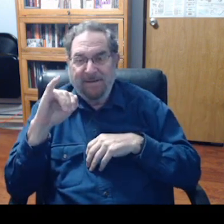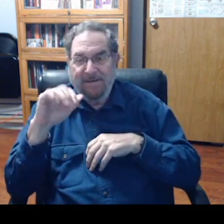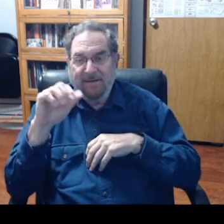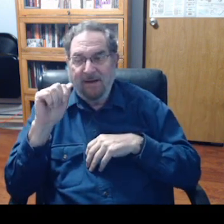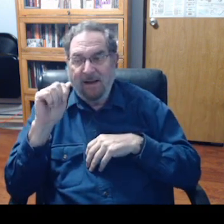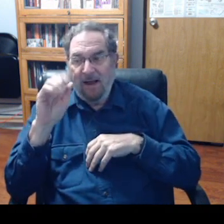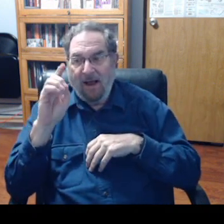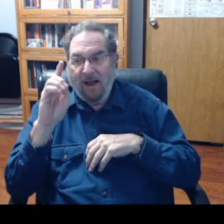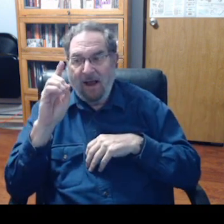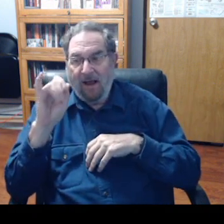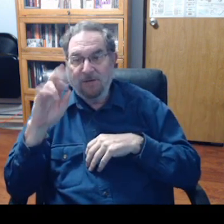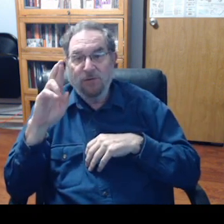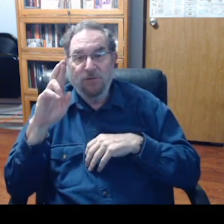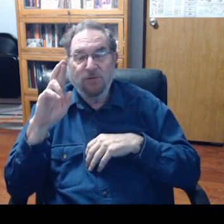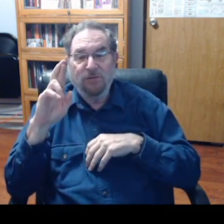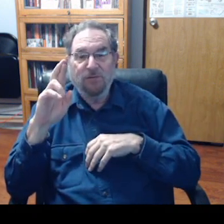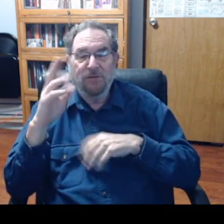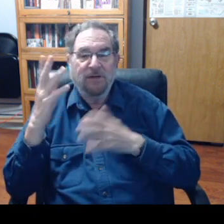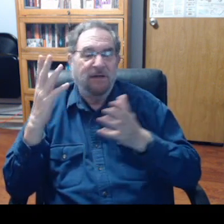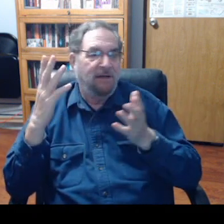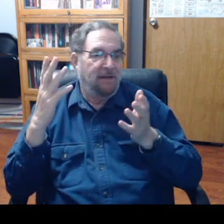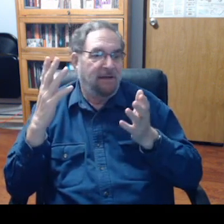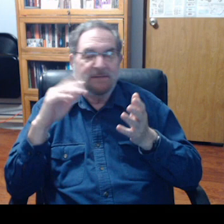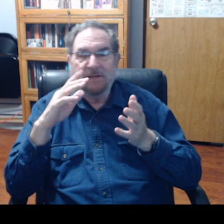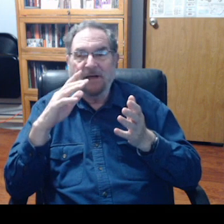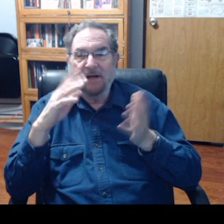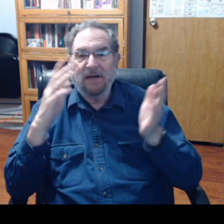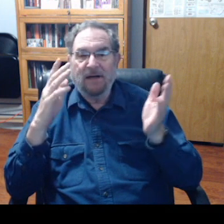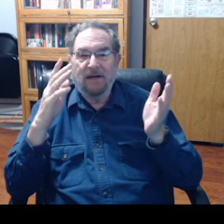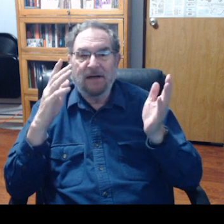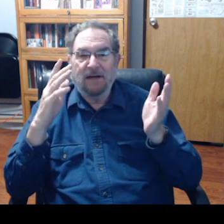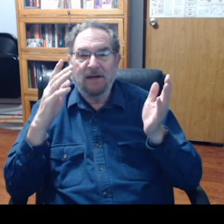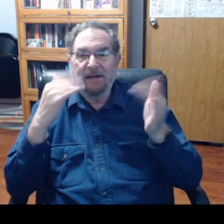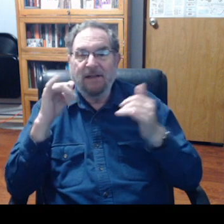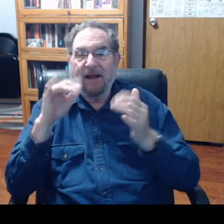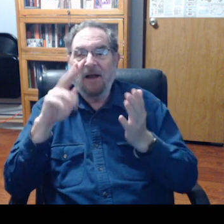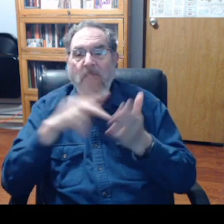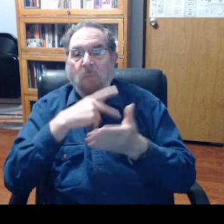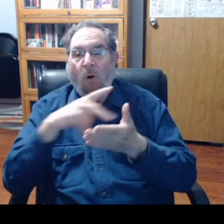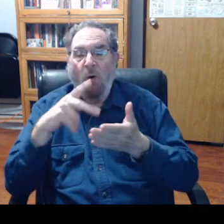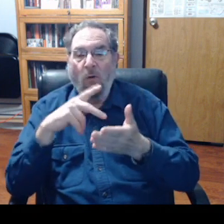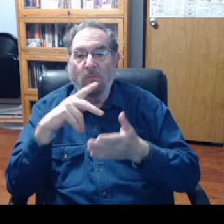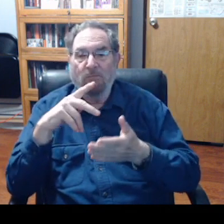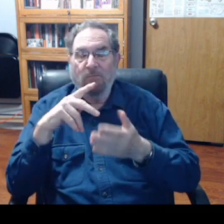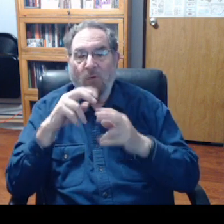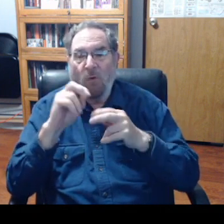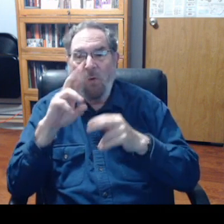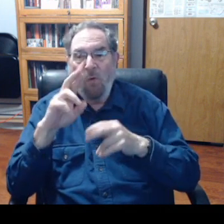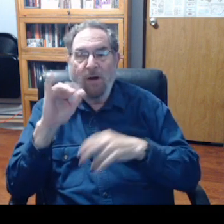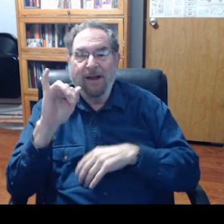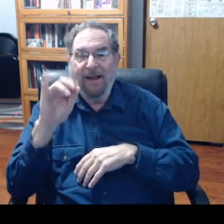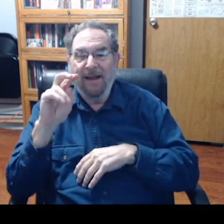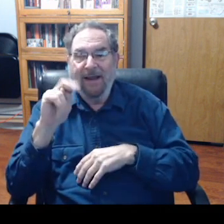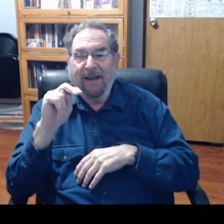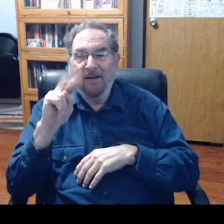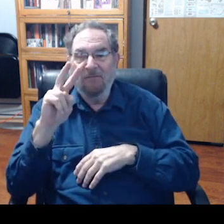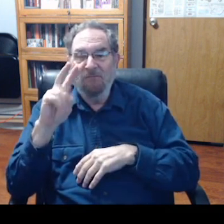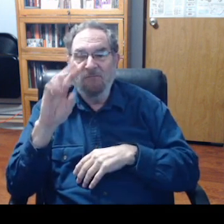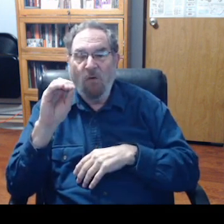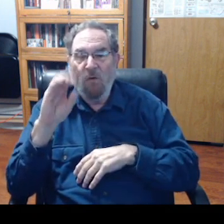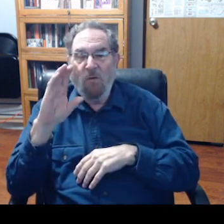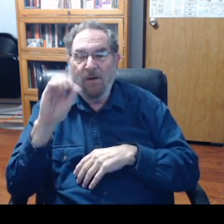Me adur is like a poem or